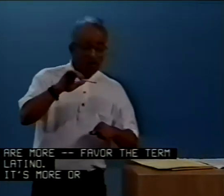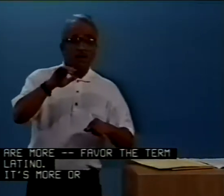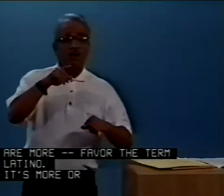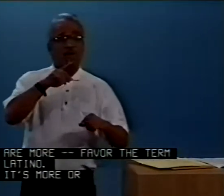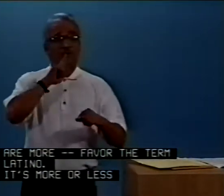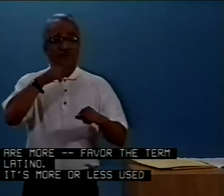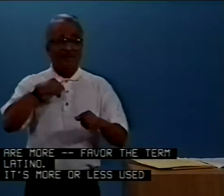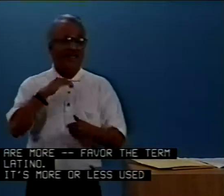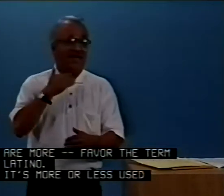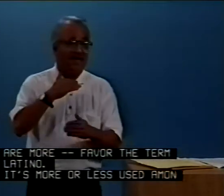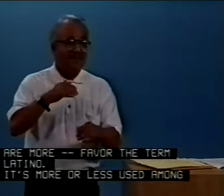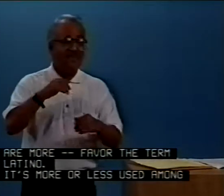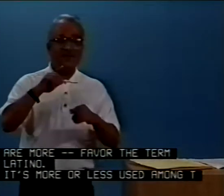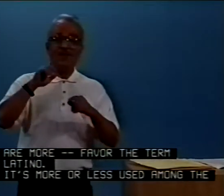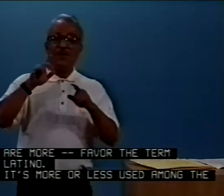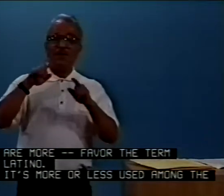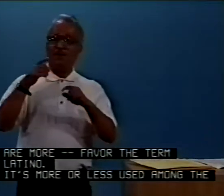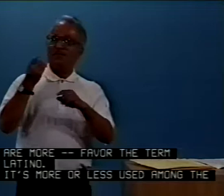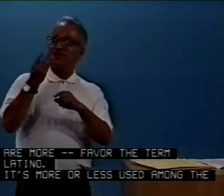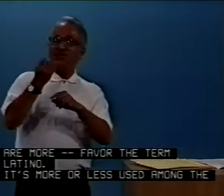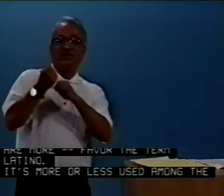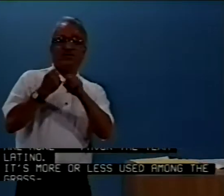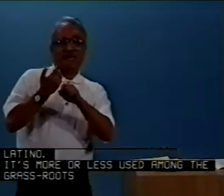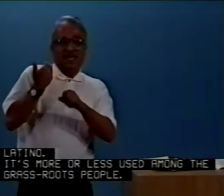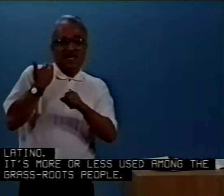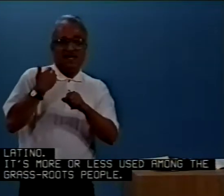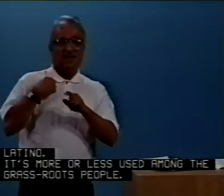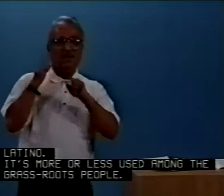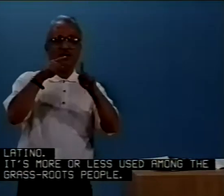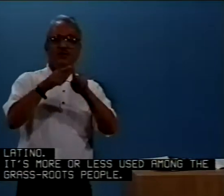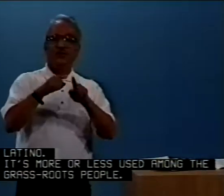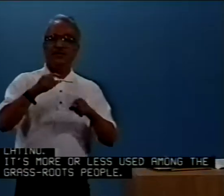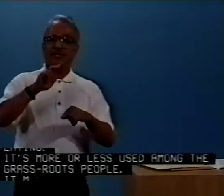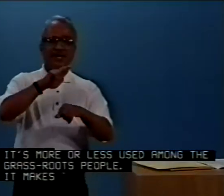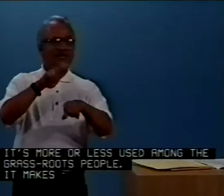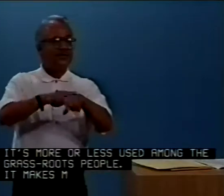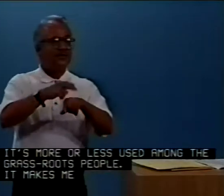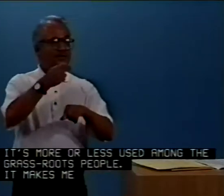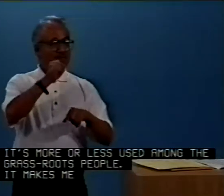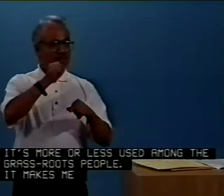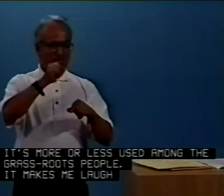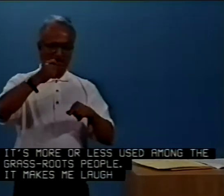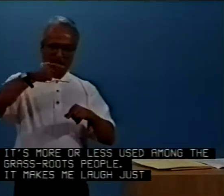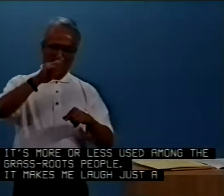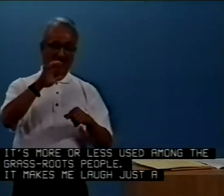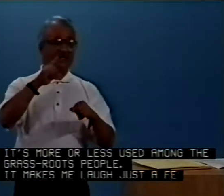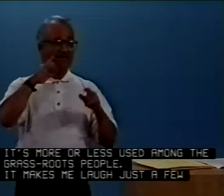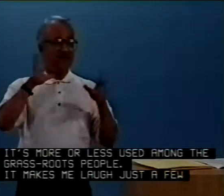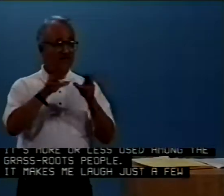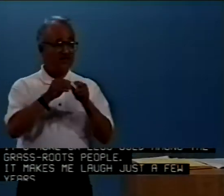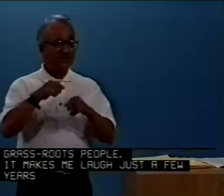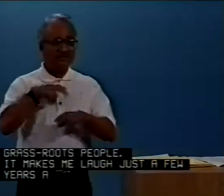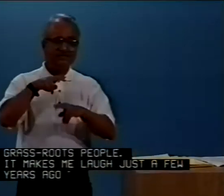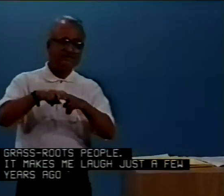people. It makes me laugh. Just a few years ago, I went to the National Hispanic Deaf